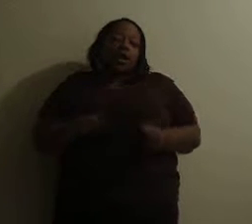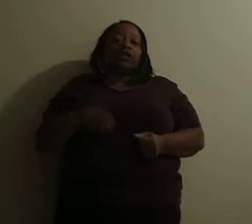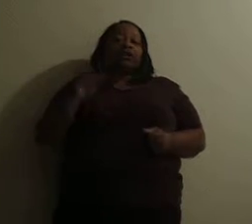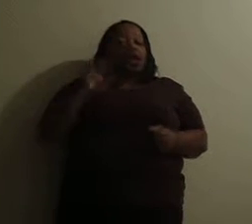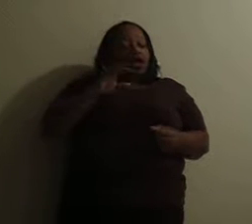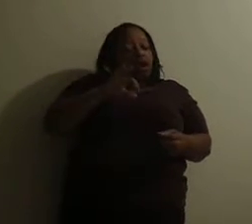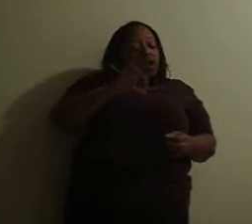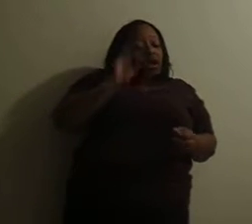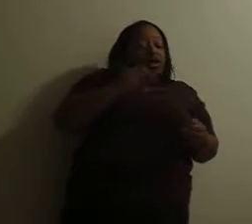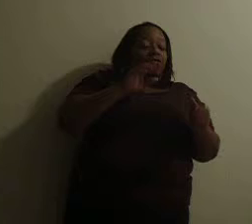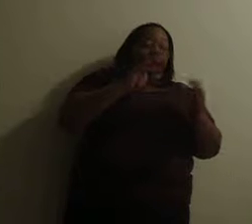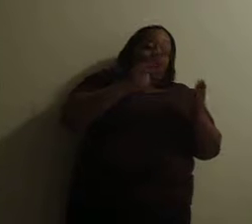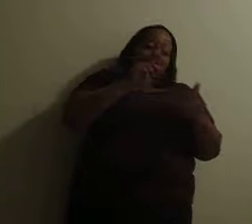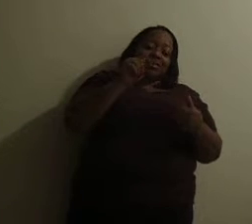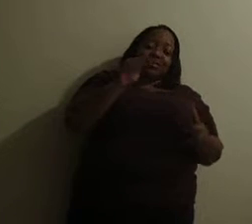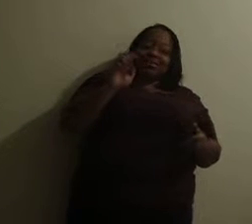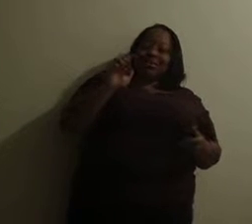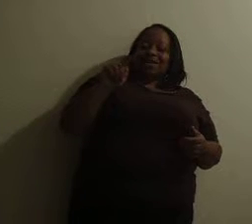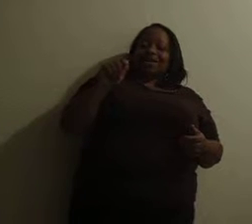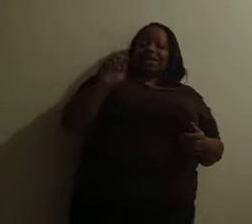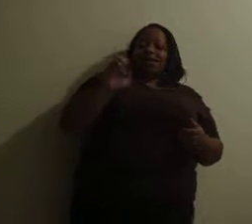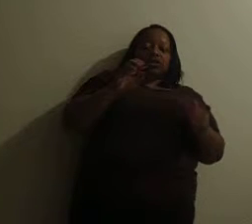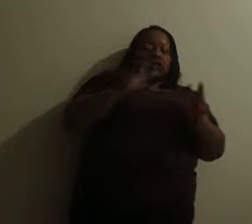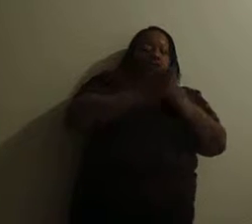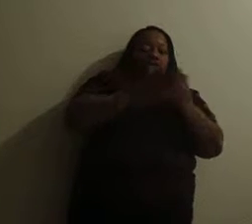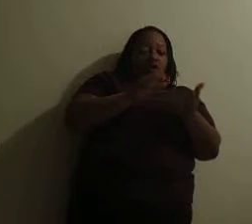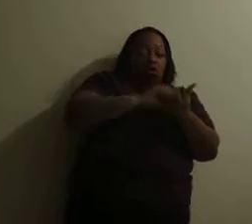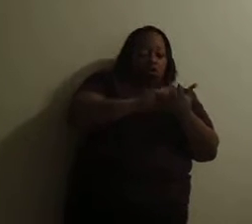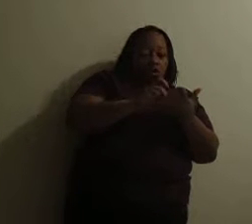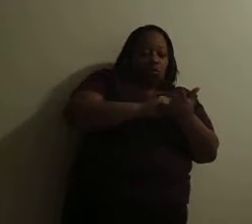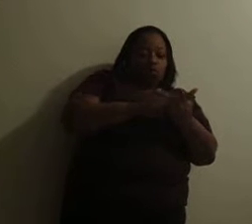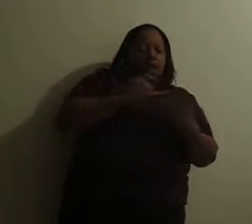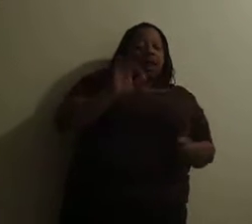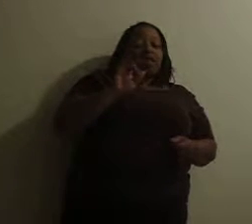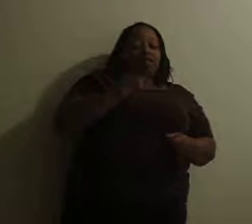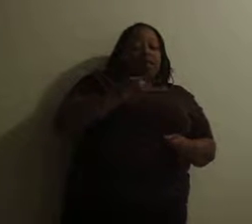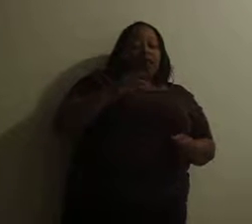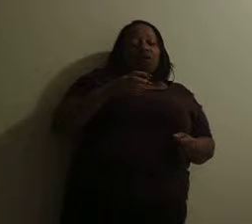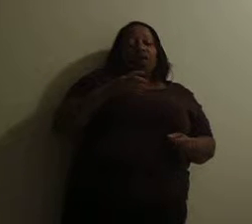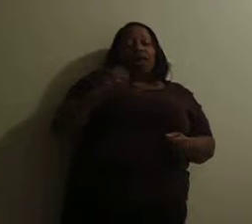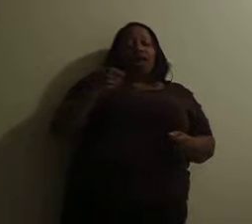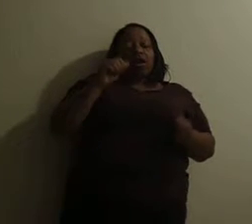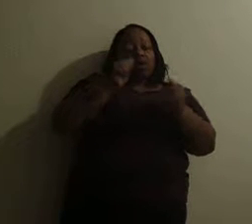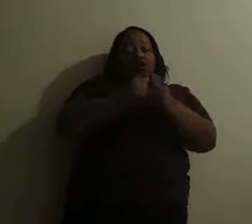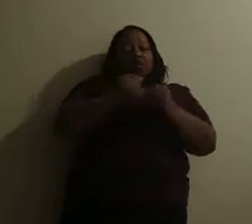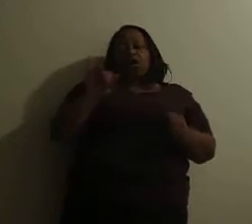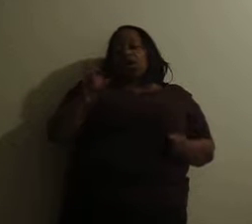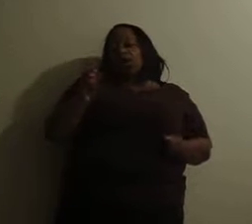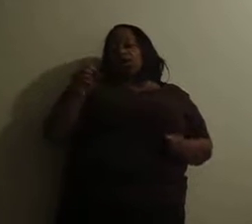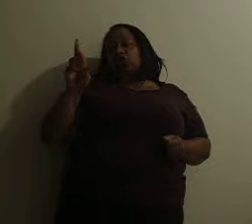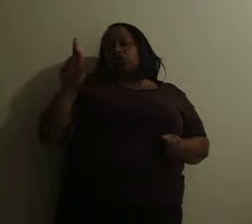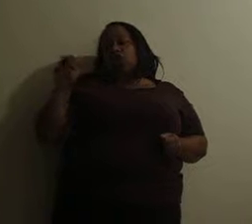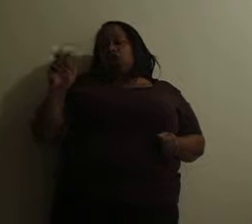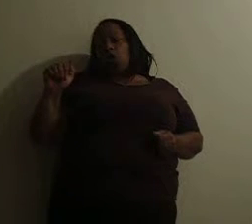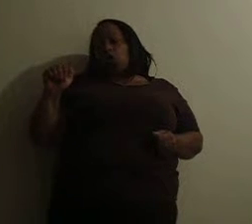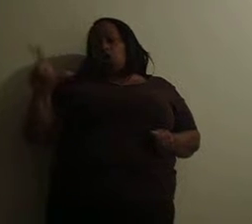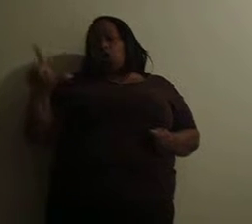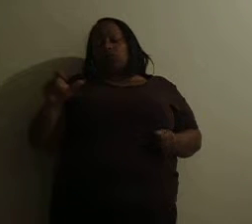then writing from a journal or periodical or some such source. And then they assemble